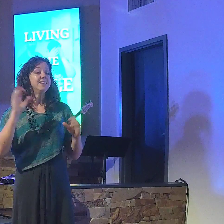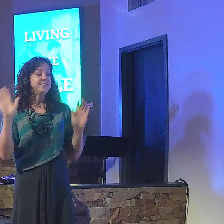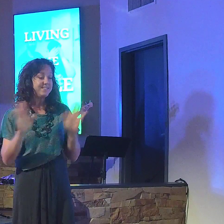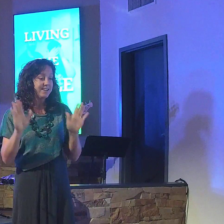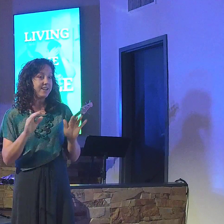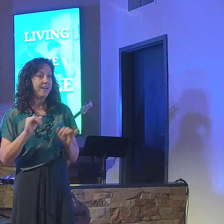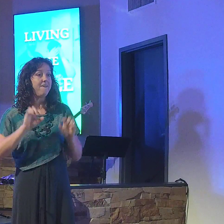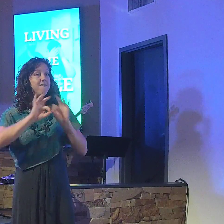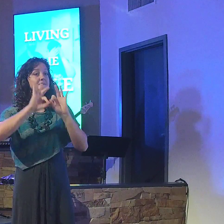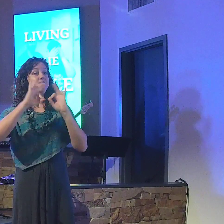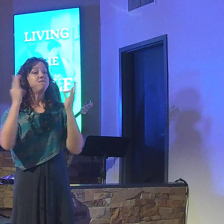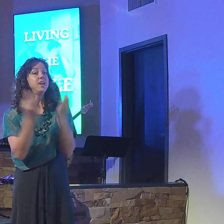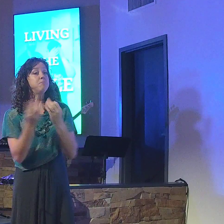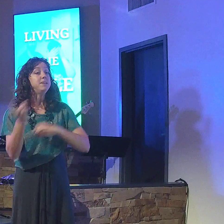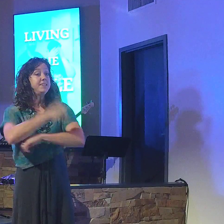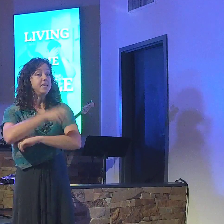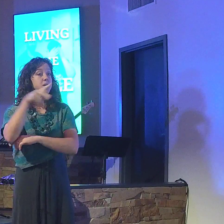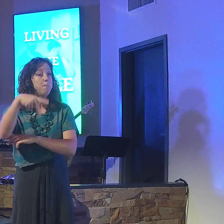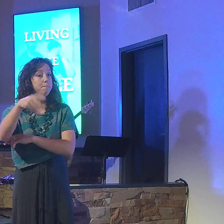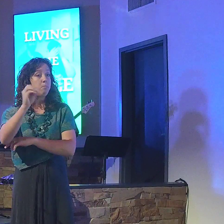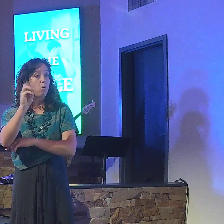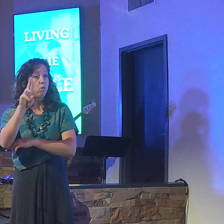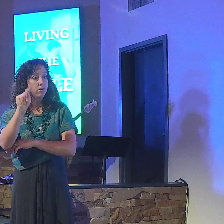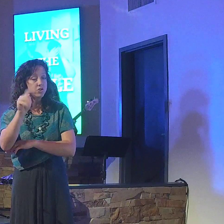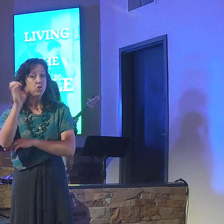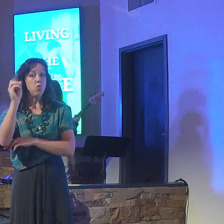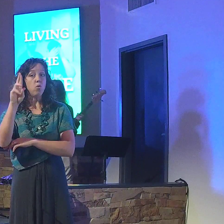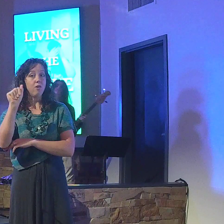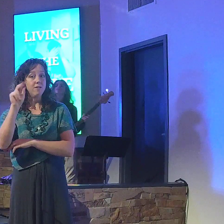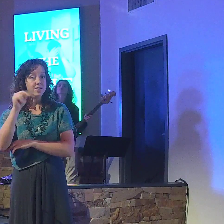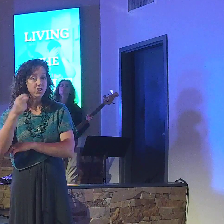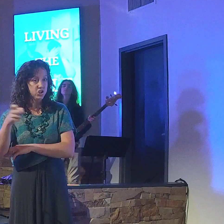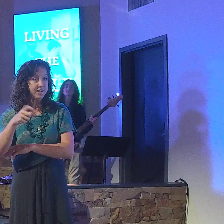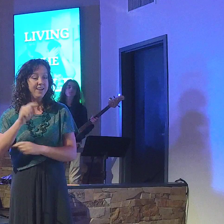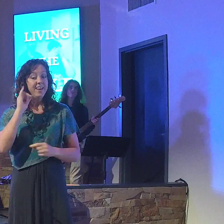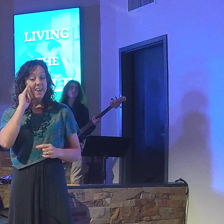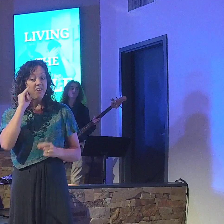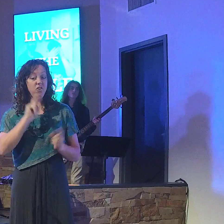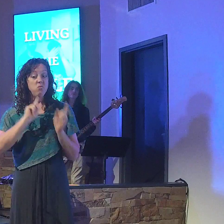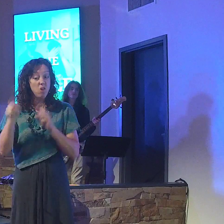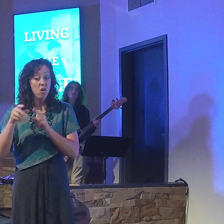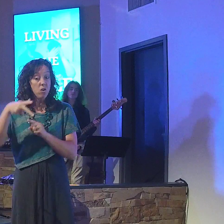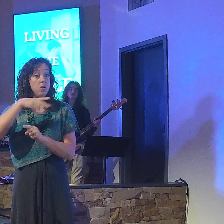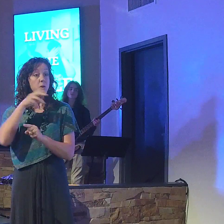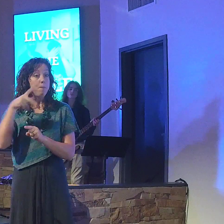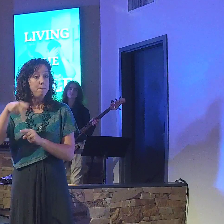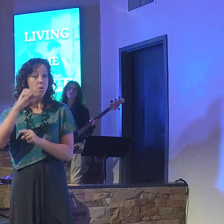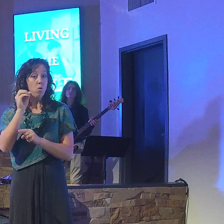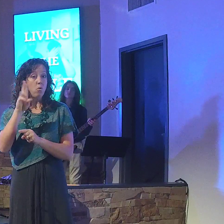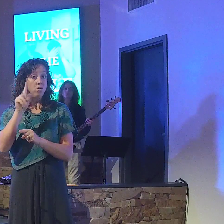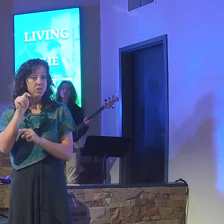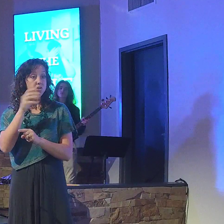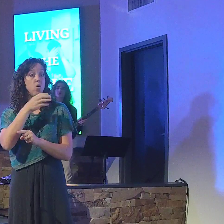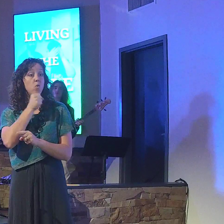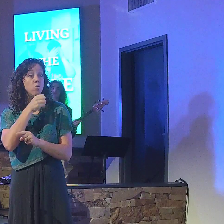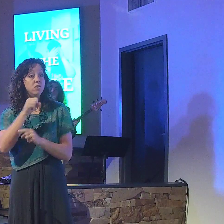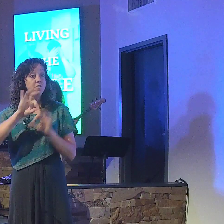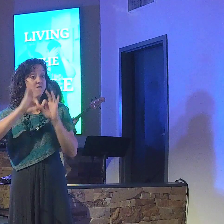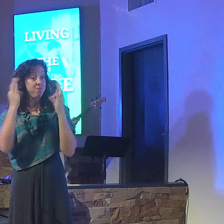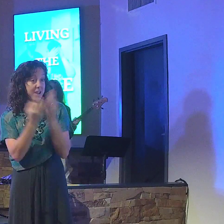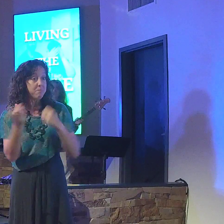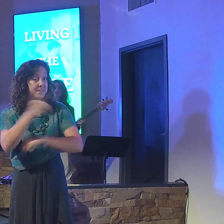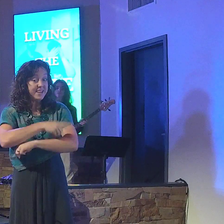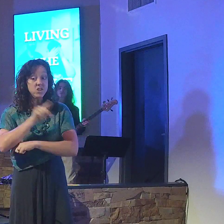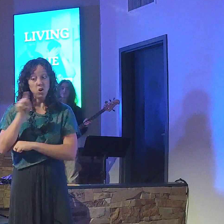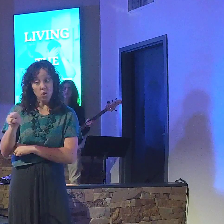Family Days. And so we will have a booth there. And so if you happen to be there at Port Orange Family Days, please come on by, stop by, say hi to us. It's